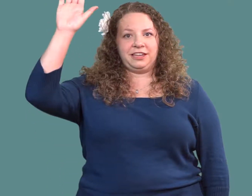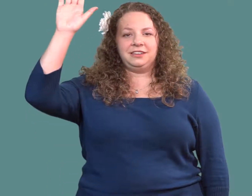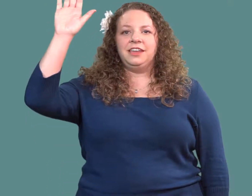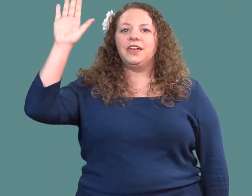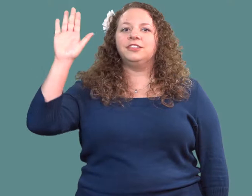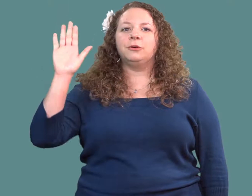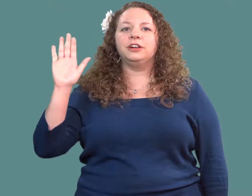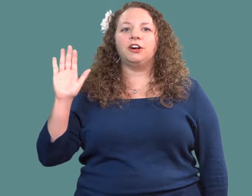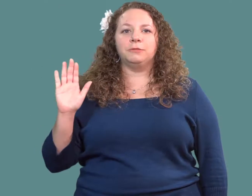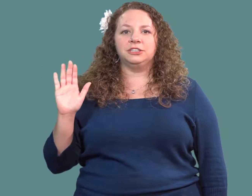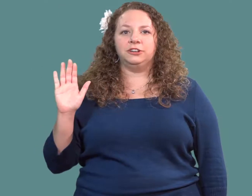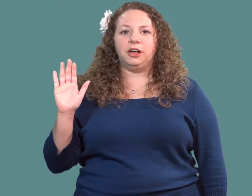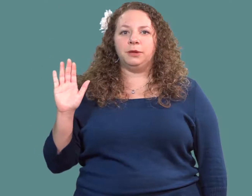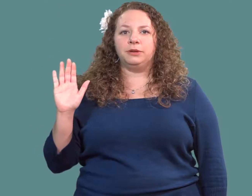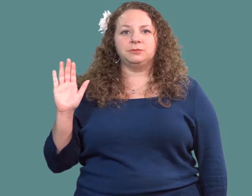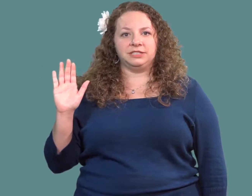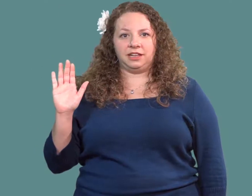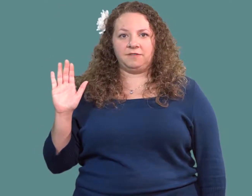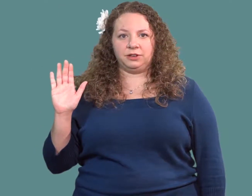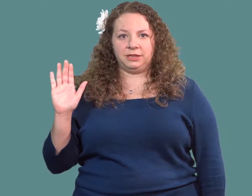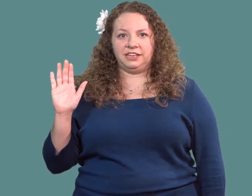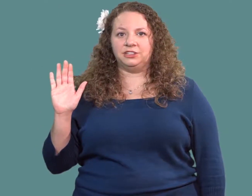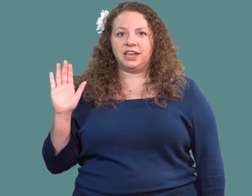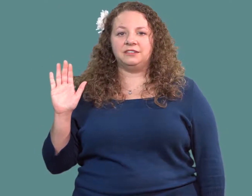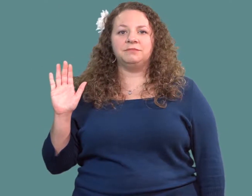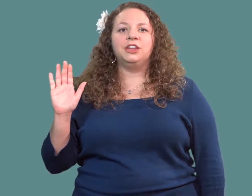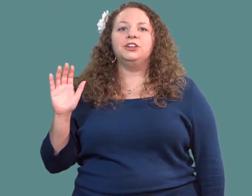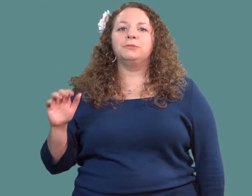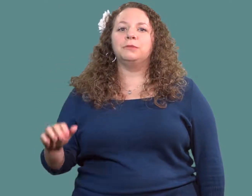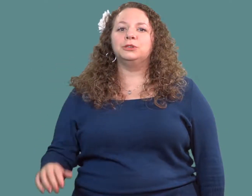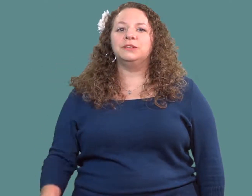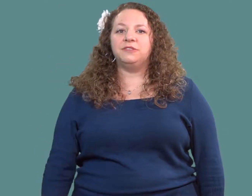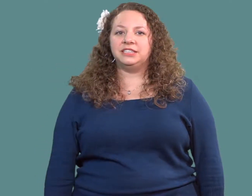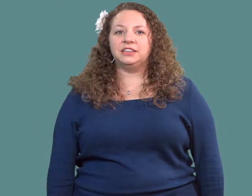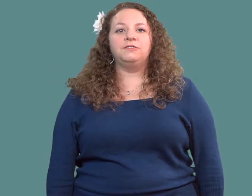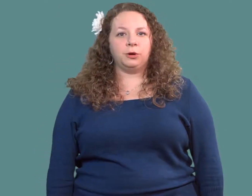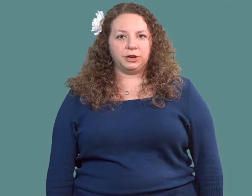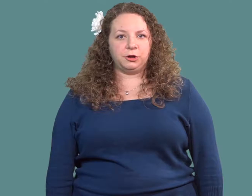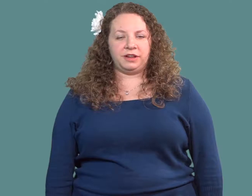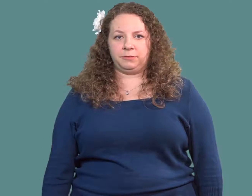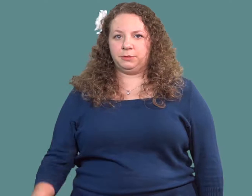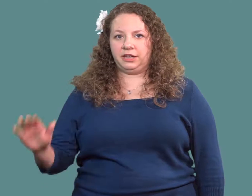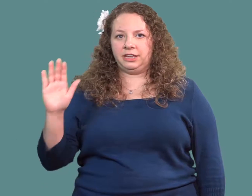hand and then lower your arm until your elbow is resting comfortably at your side. Your palm should be facing forward away from your body.